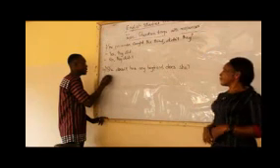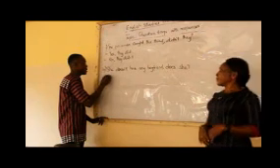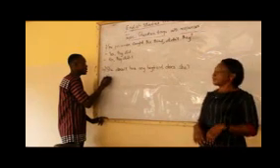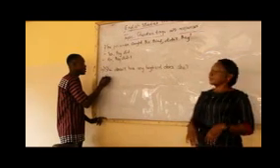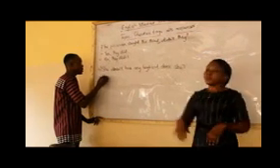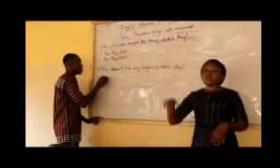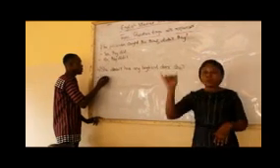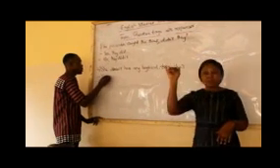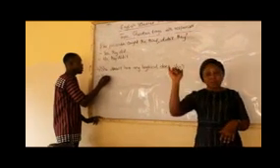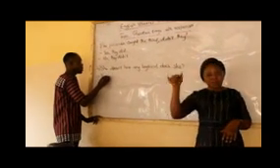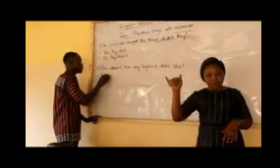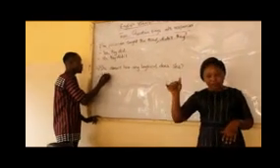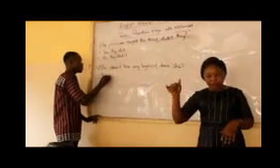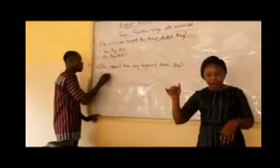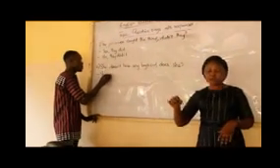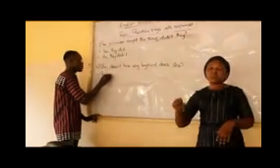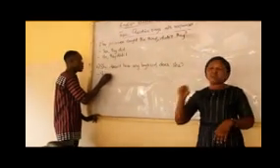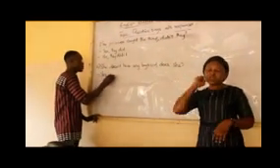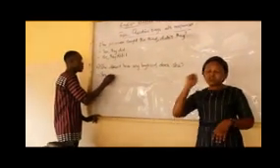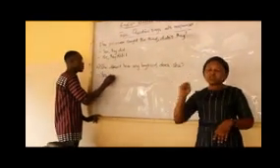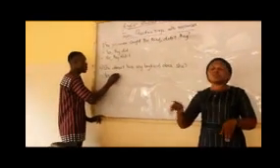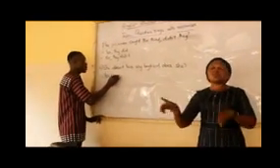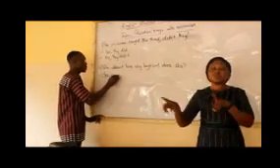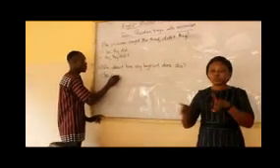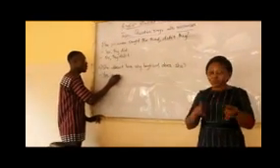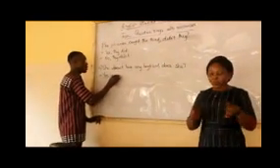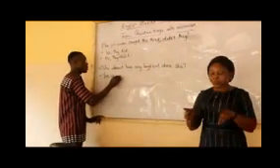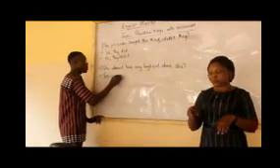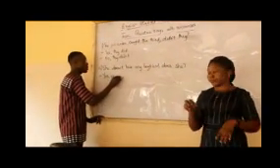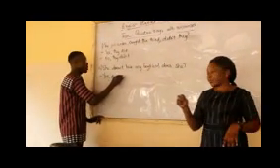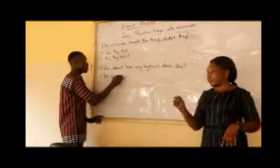no, yes, she does. You